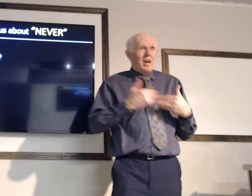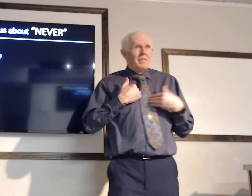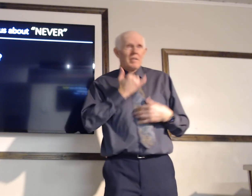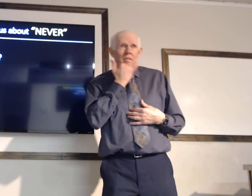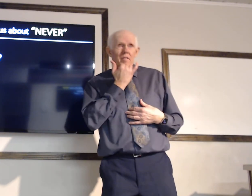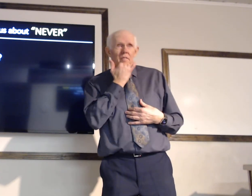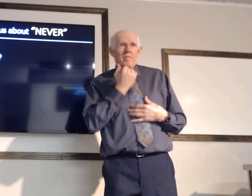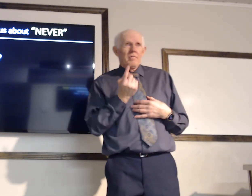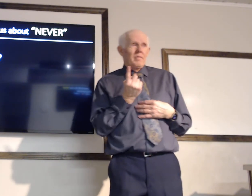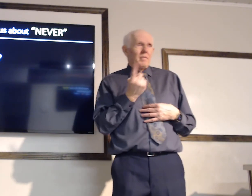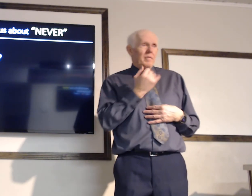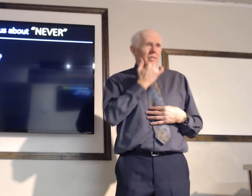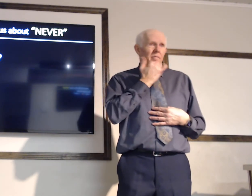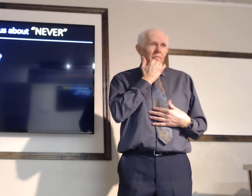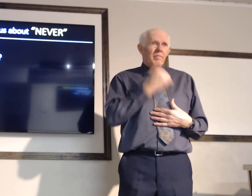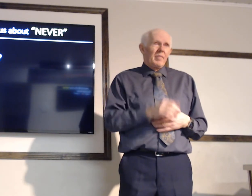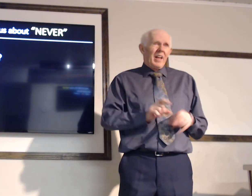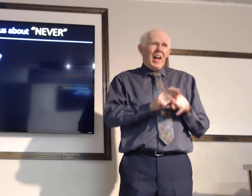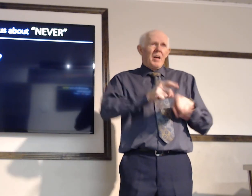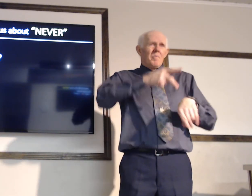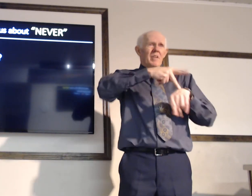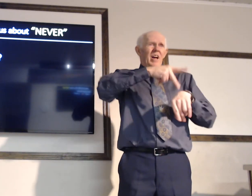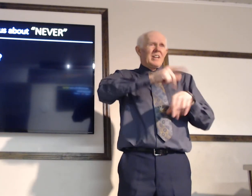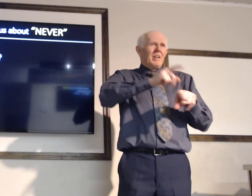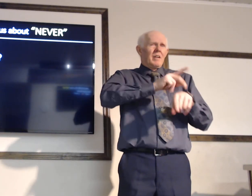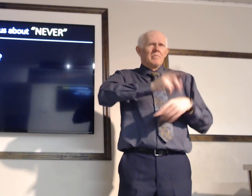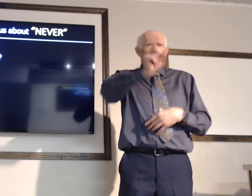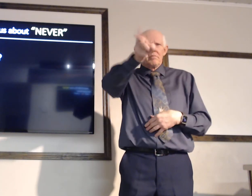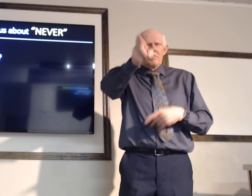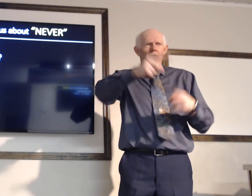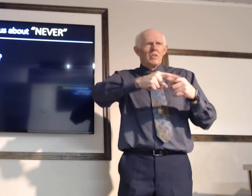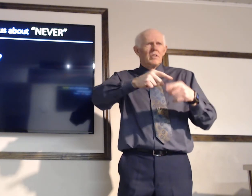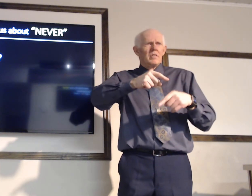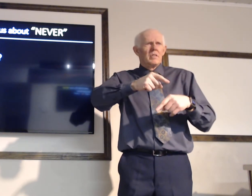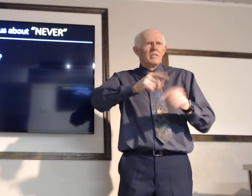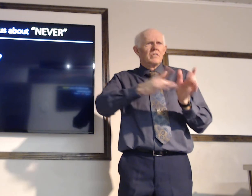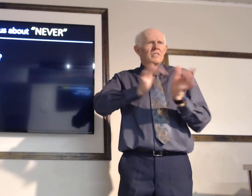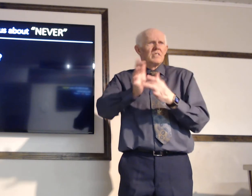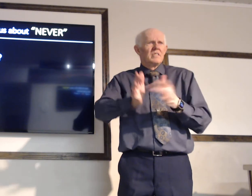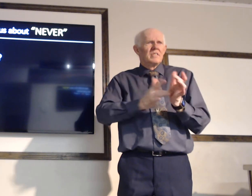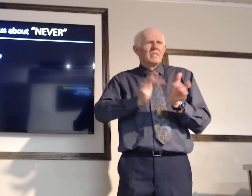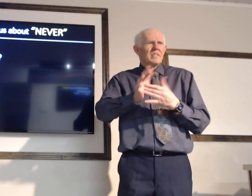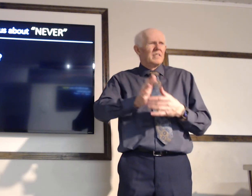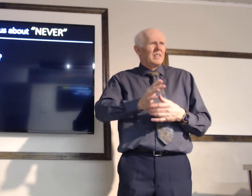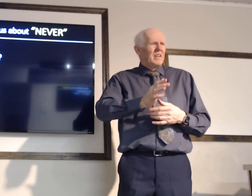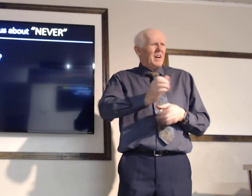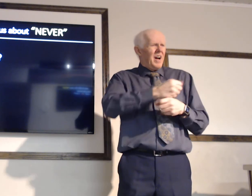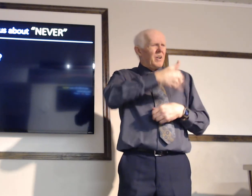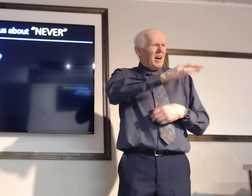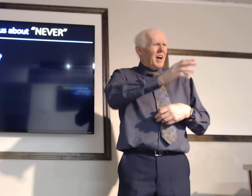Jesus, does he have any wrong? Like Peter, Jesus